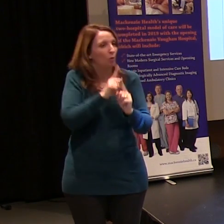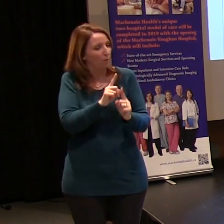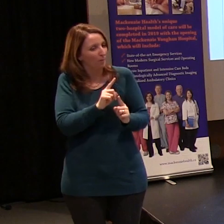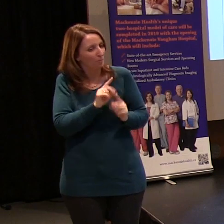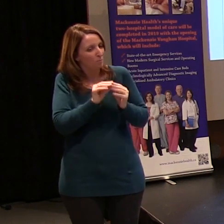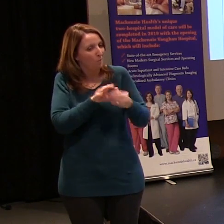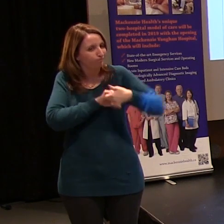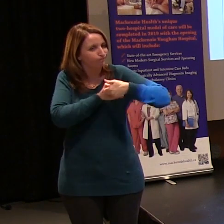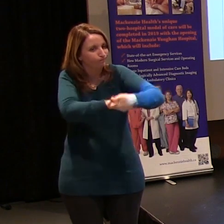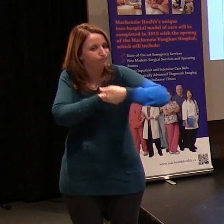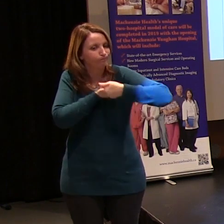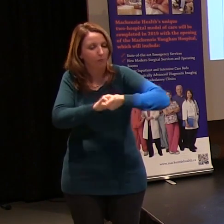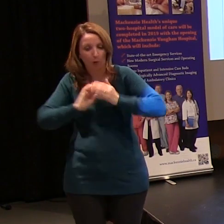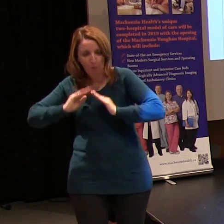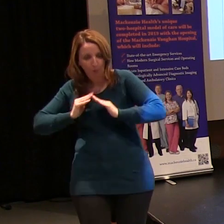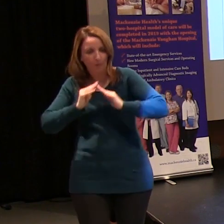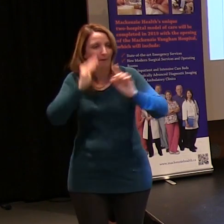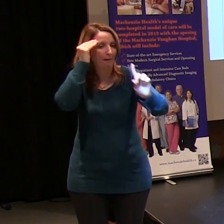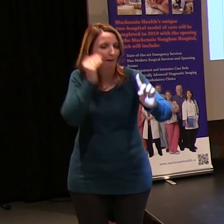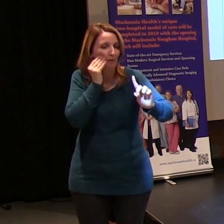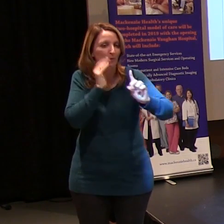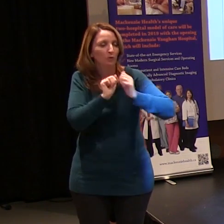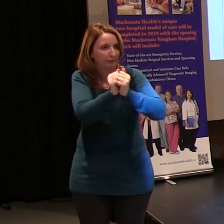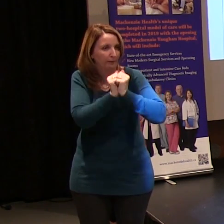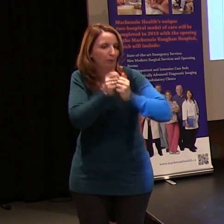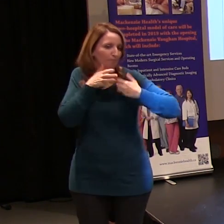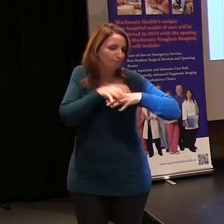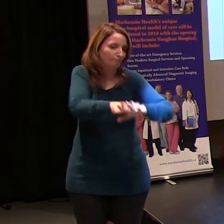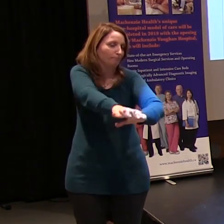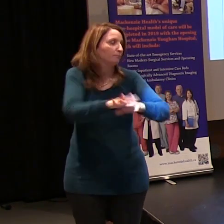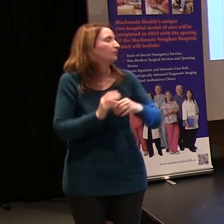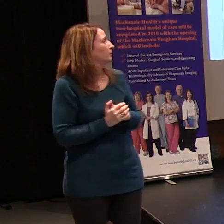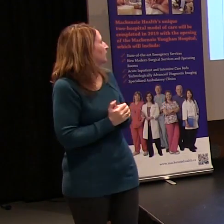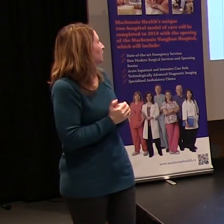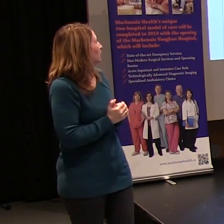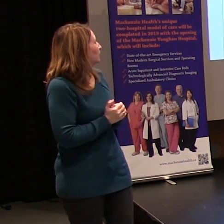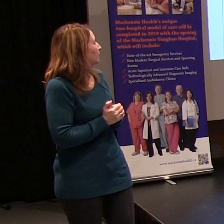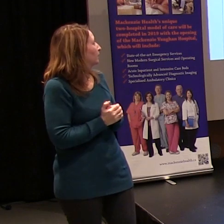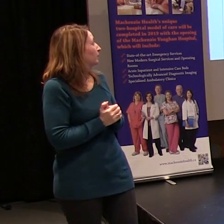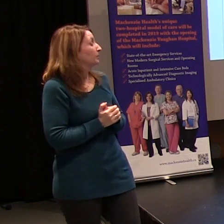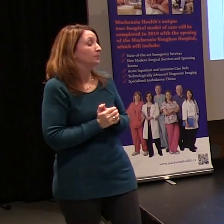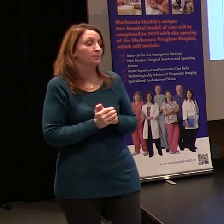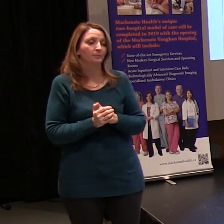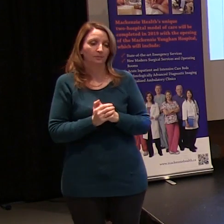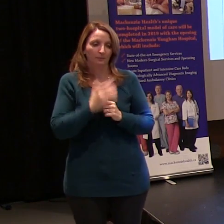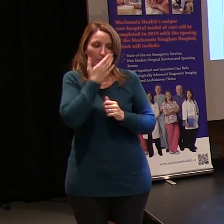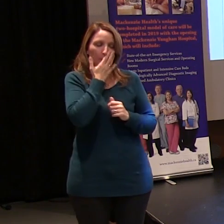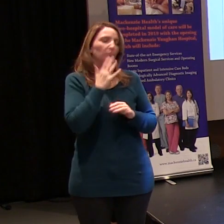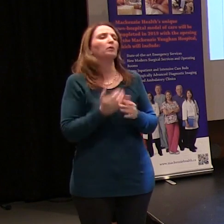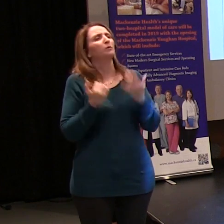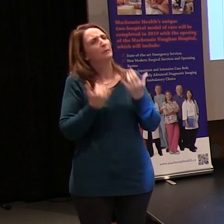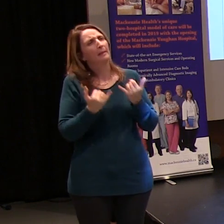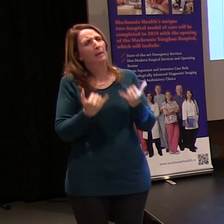and between the hospital and the opportunity to design an entire district. So our architecture can